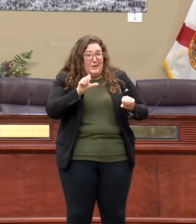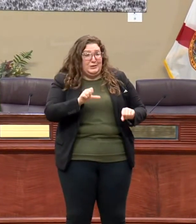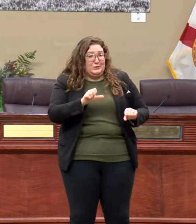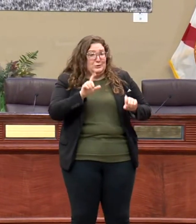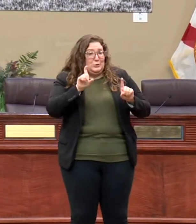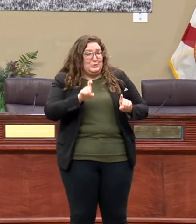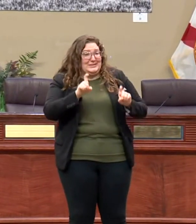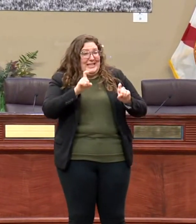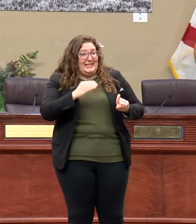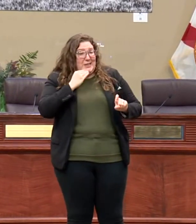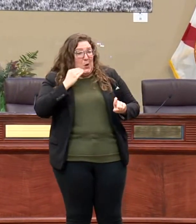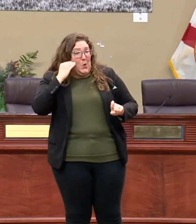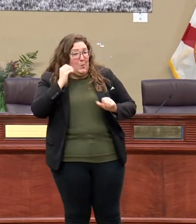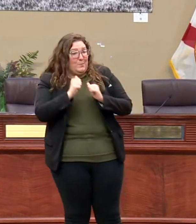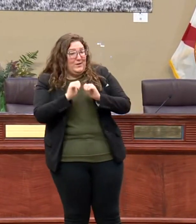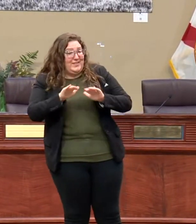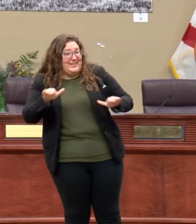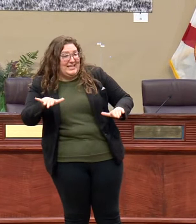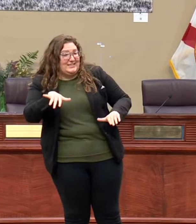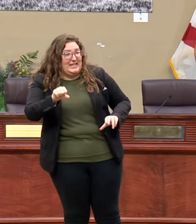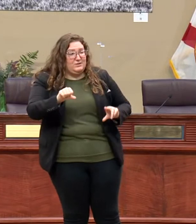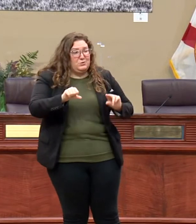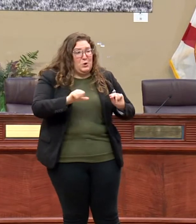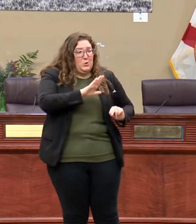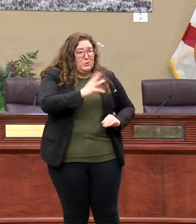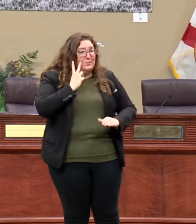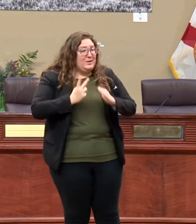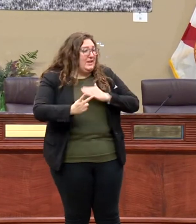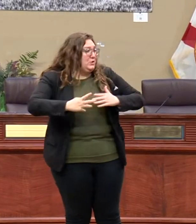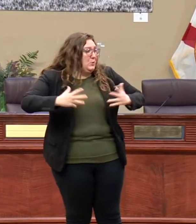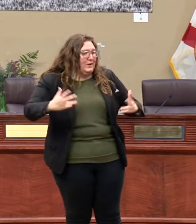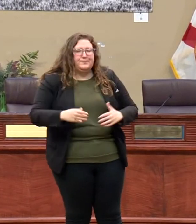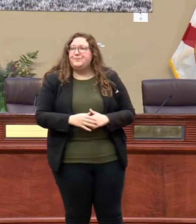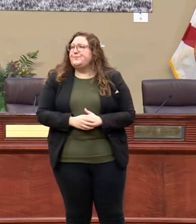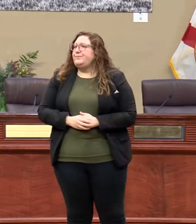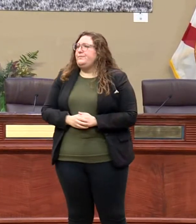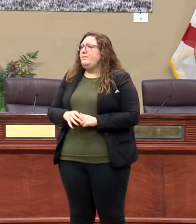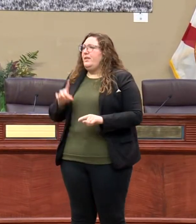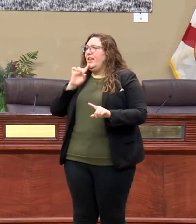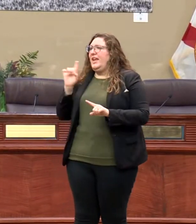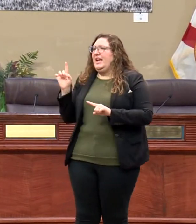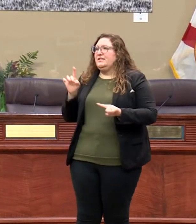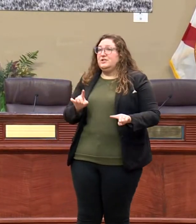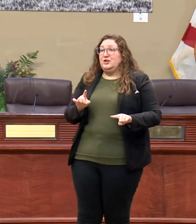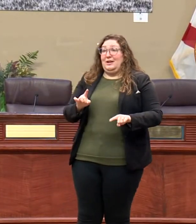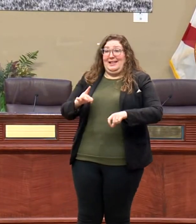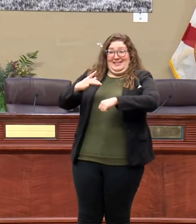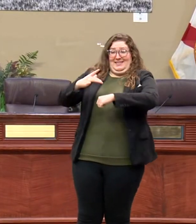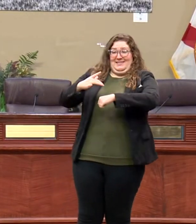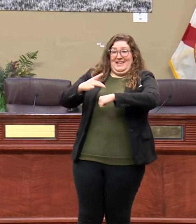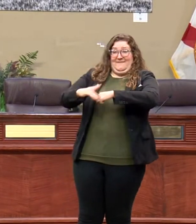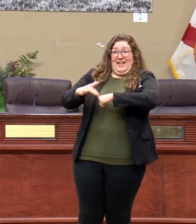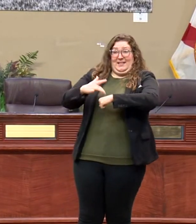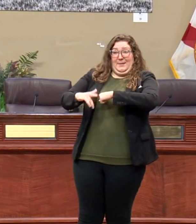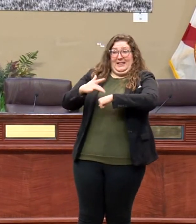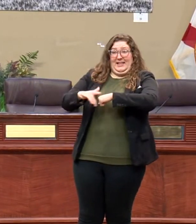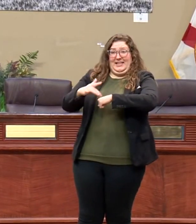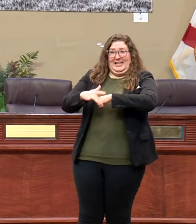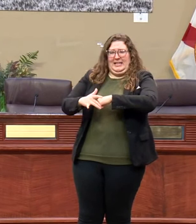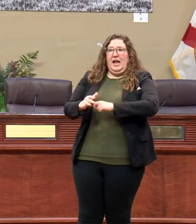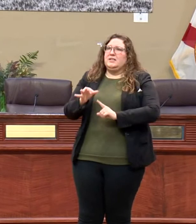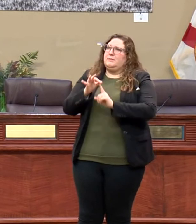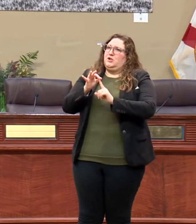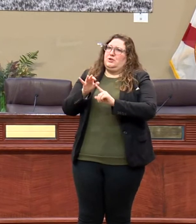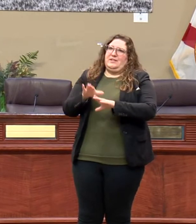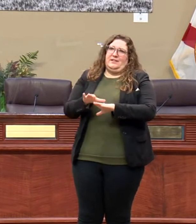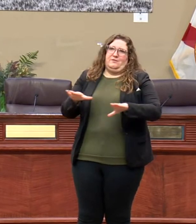We certainly hope so. We think that the availability of home test kits, especially for those that are symptomatic, to verify whether they have it, is important.